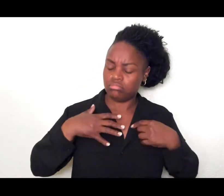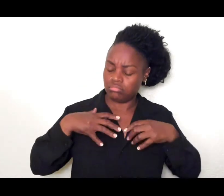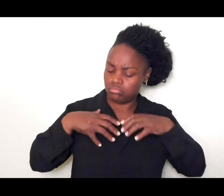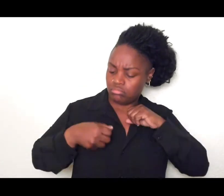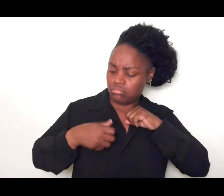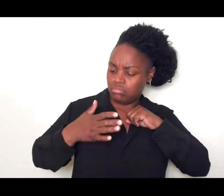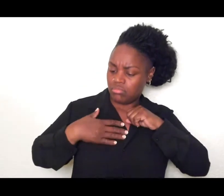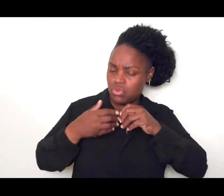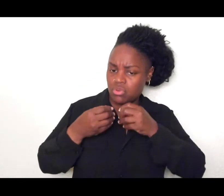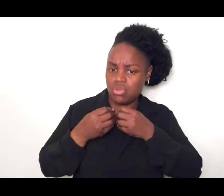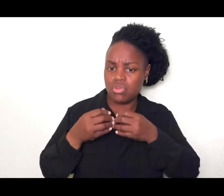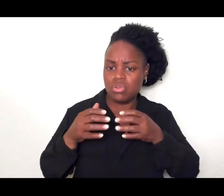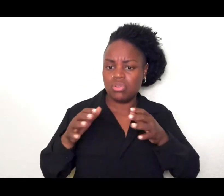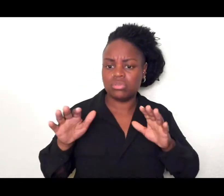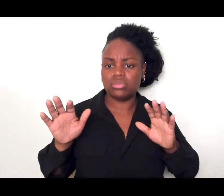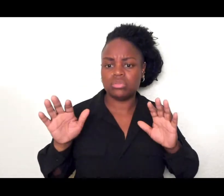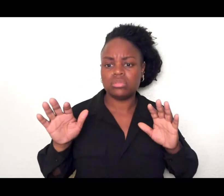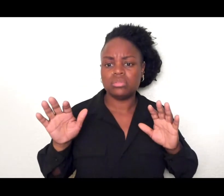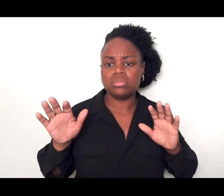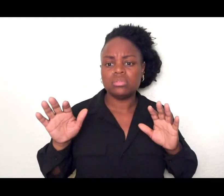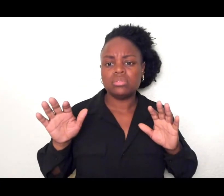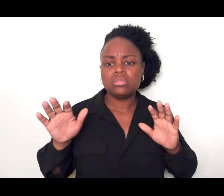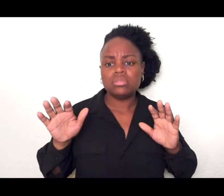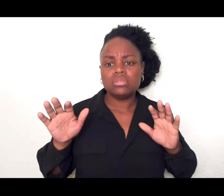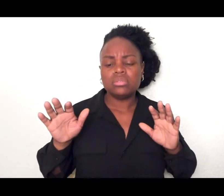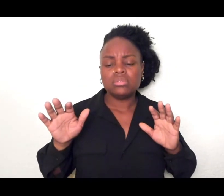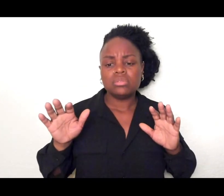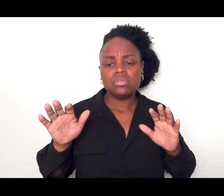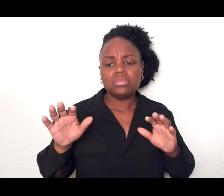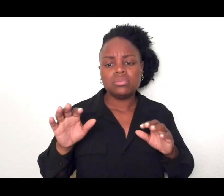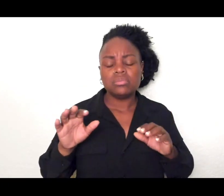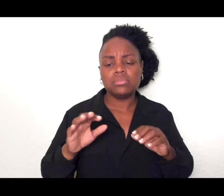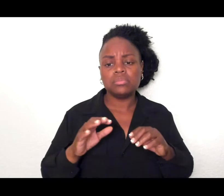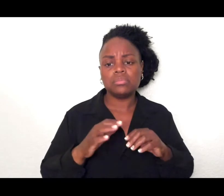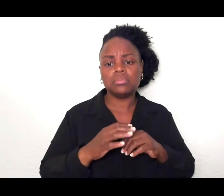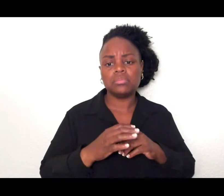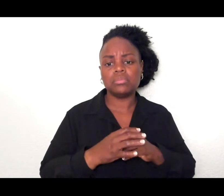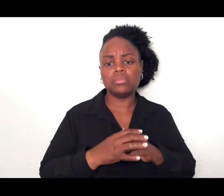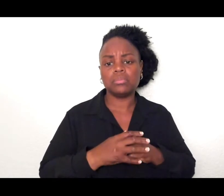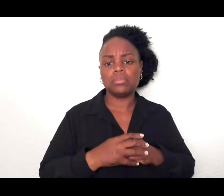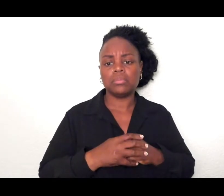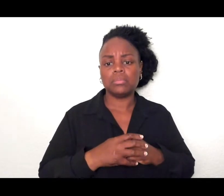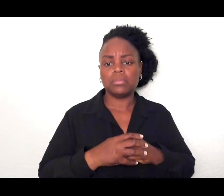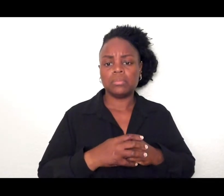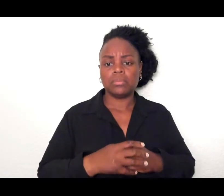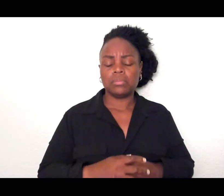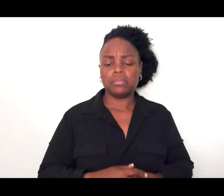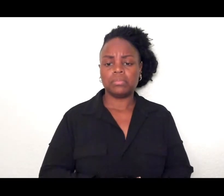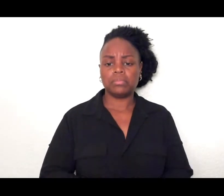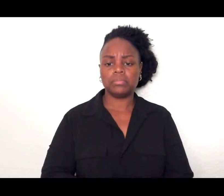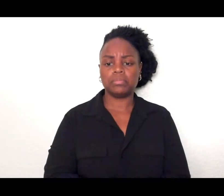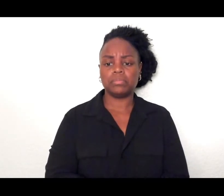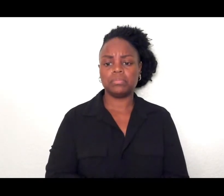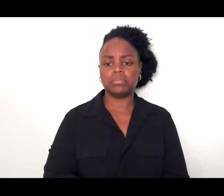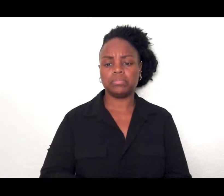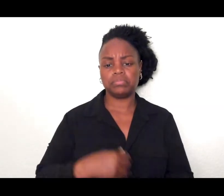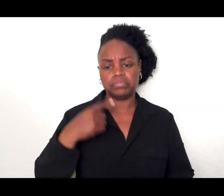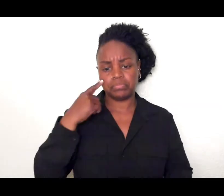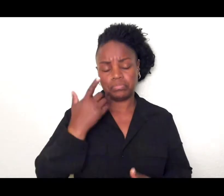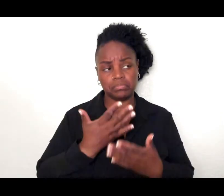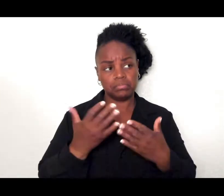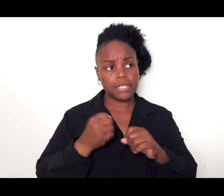layers. I became scared of the ocean, scared of water. I knew the ocean was